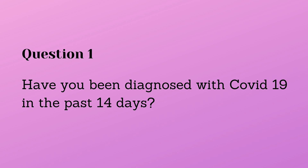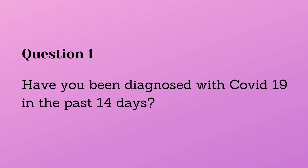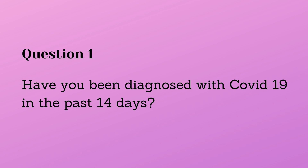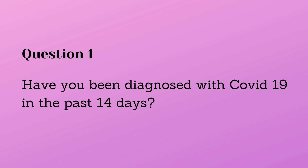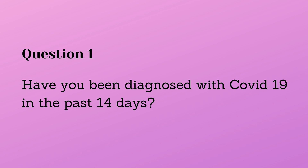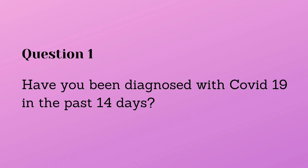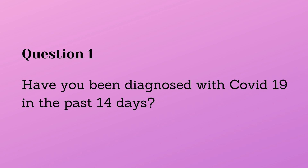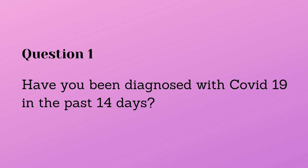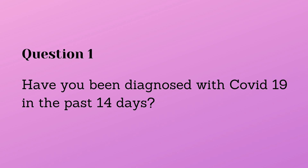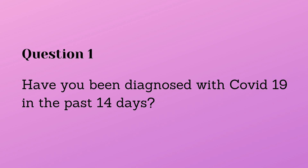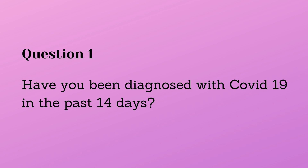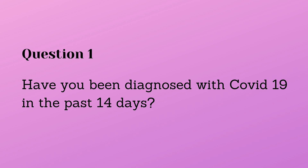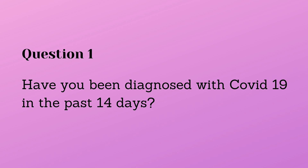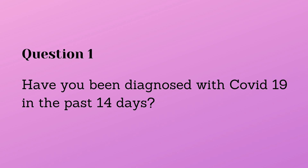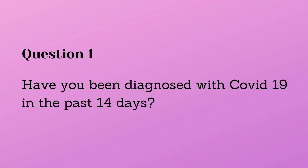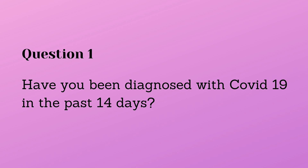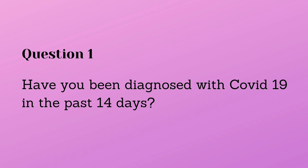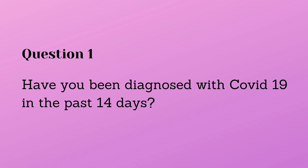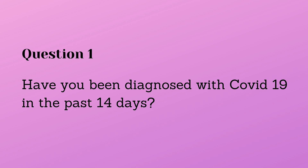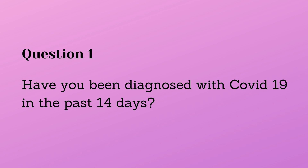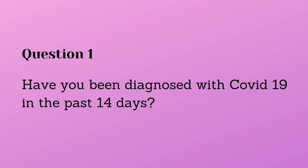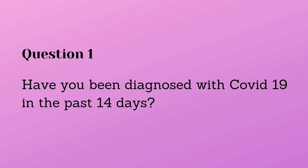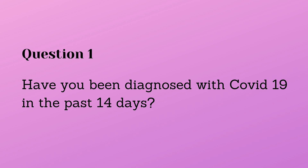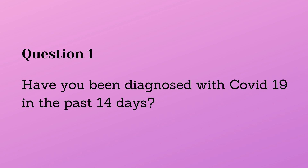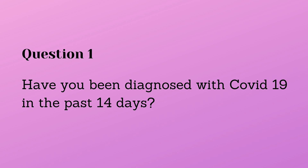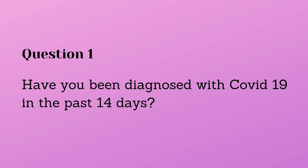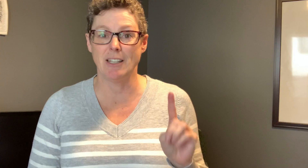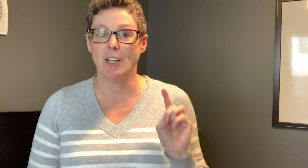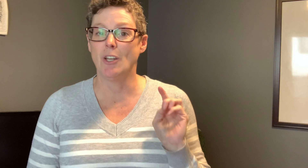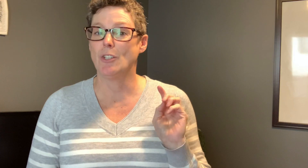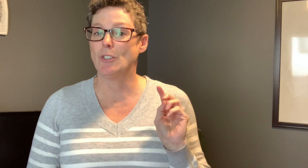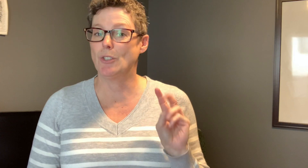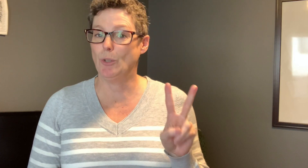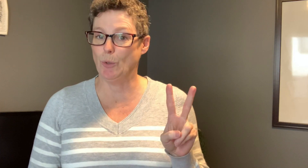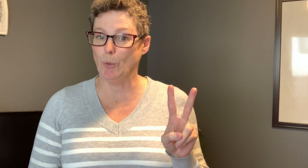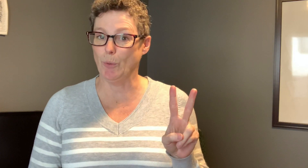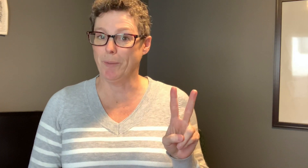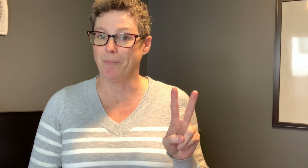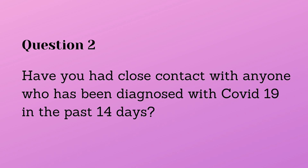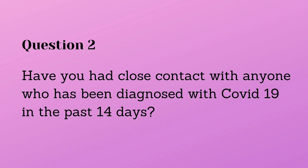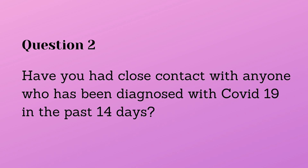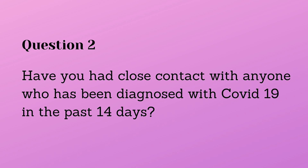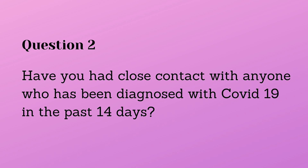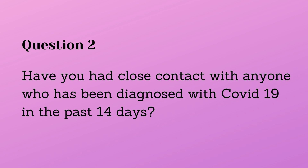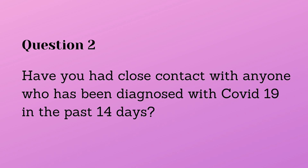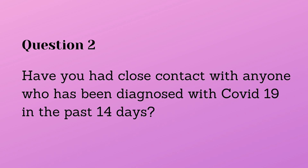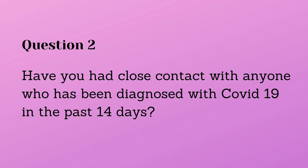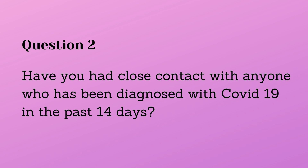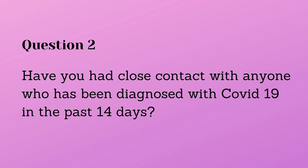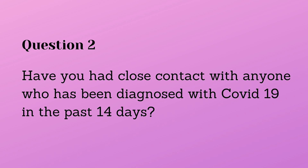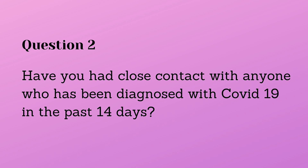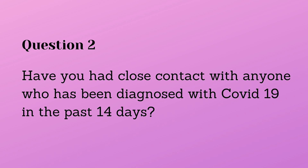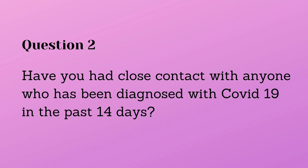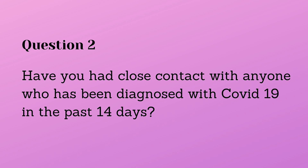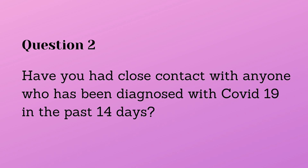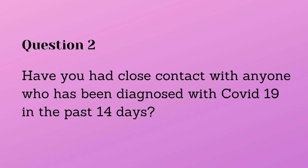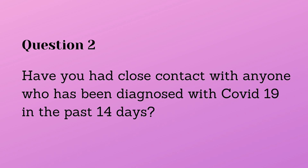been diagnosed with COVID-19 in the last 14 days? 2, have you had any close contact with